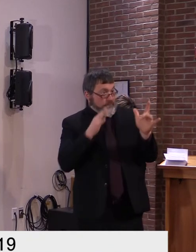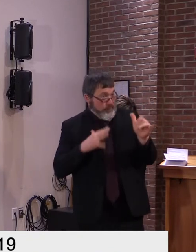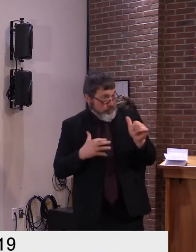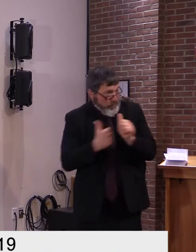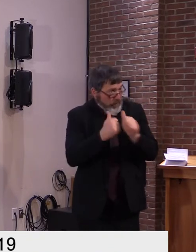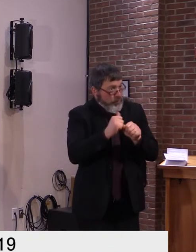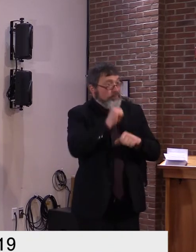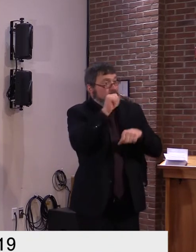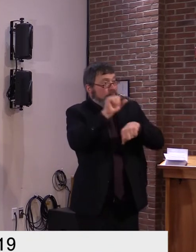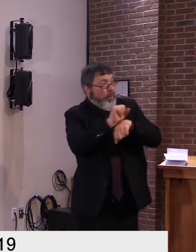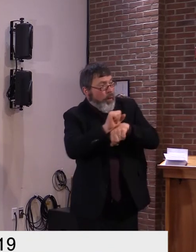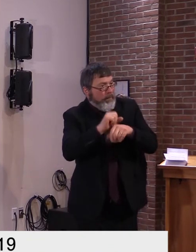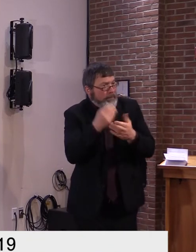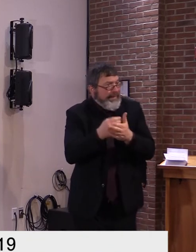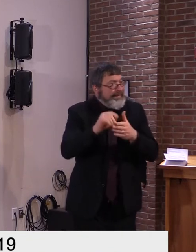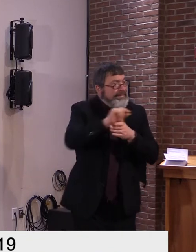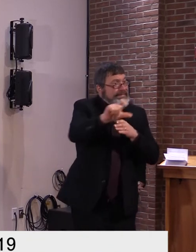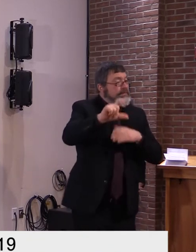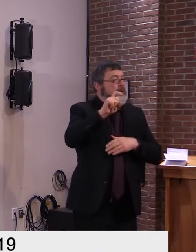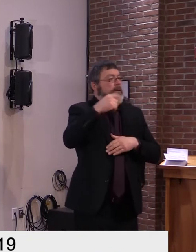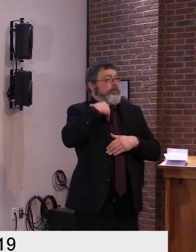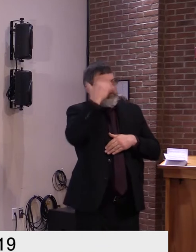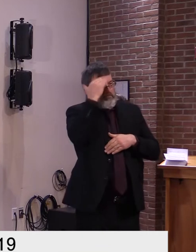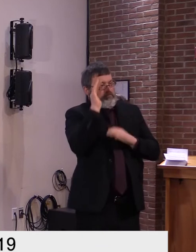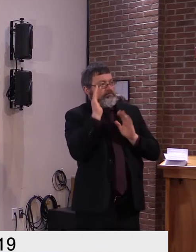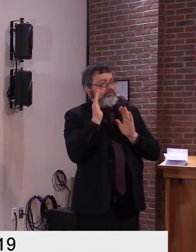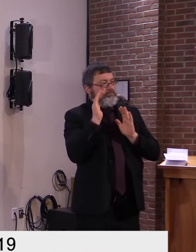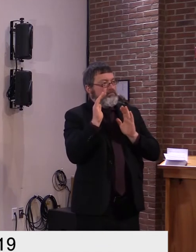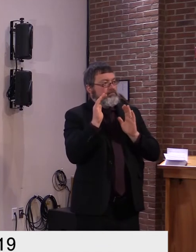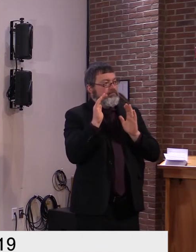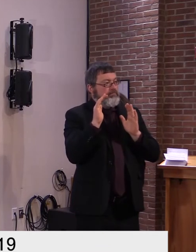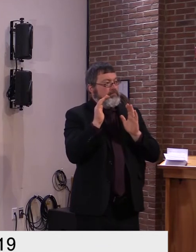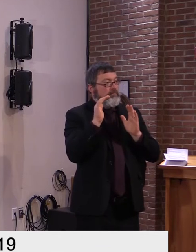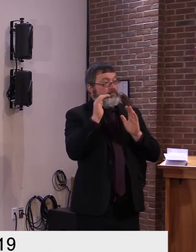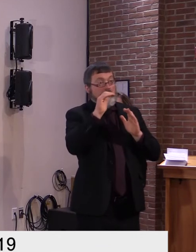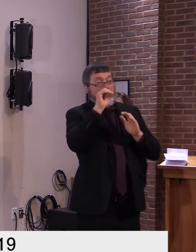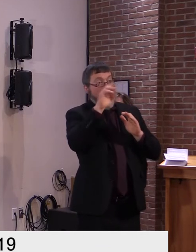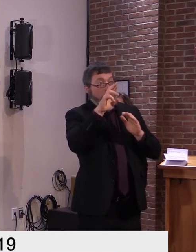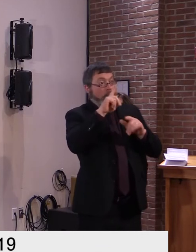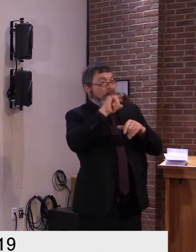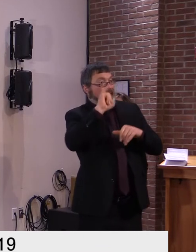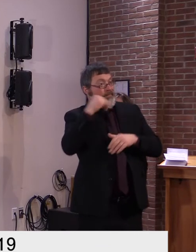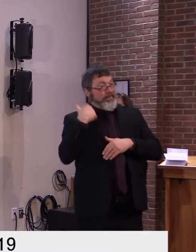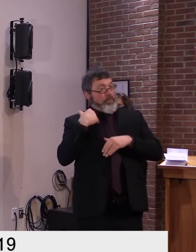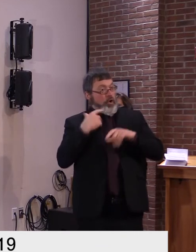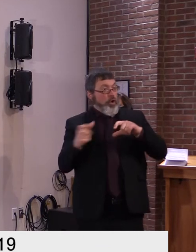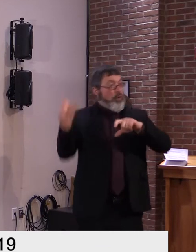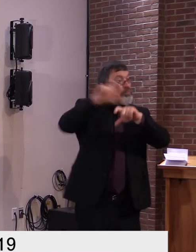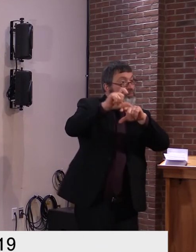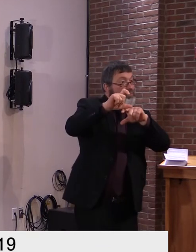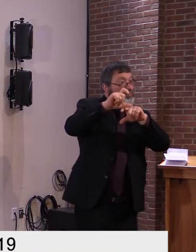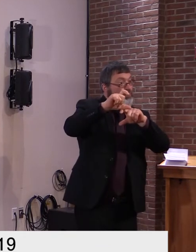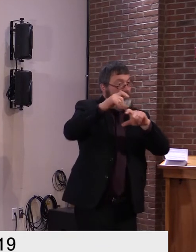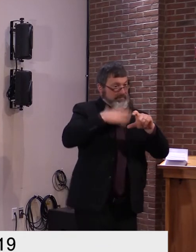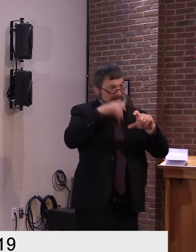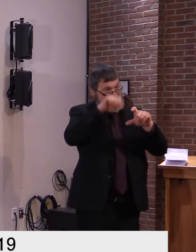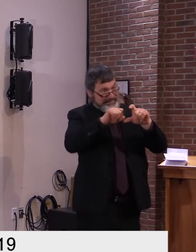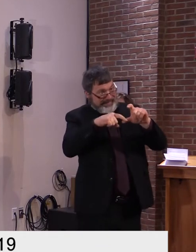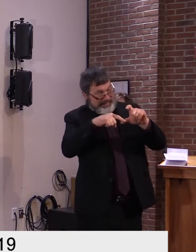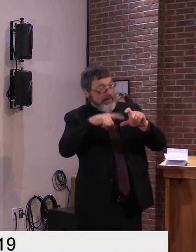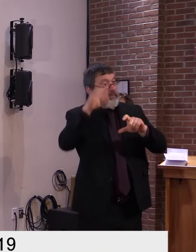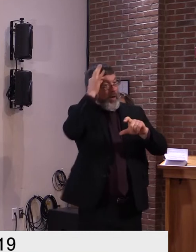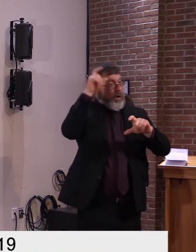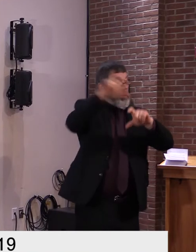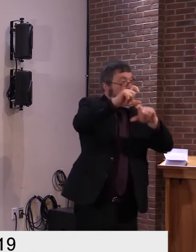and as well when the extra payment would start and who would qualify. So good news all the way around. If